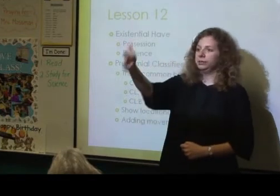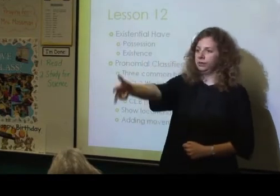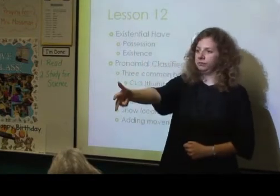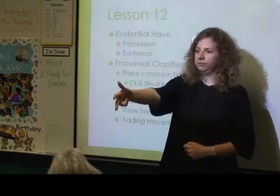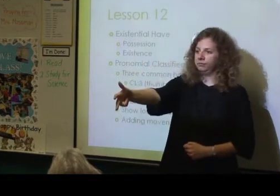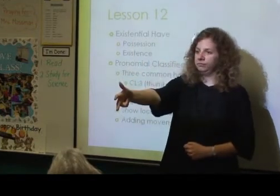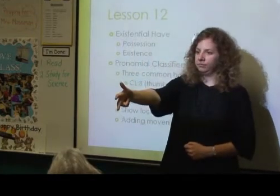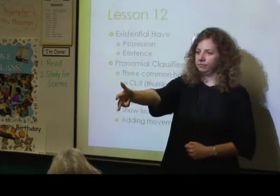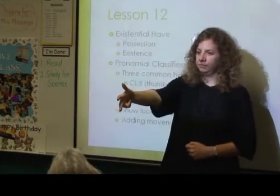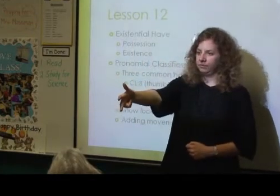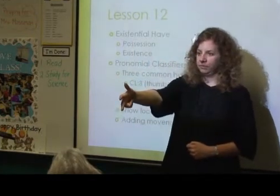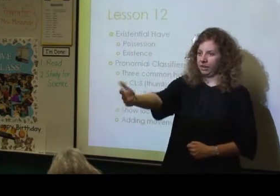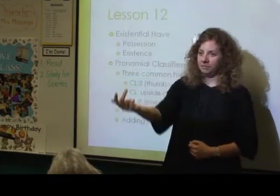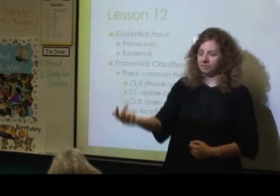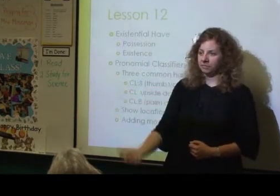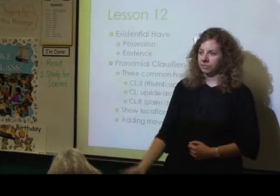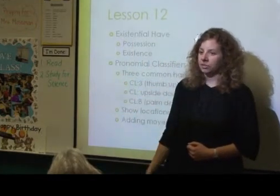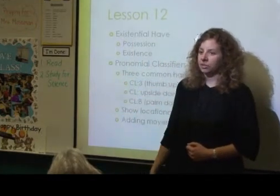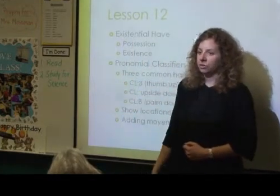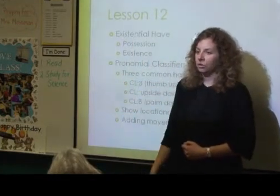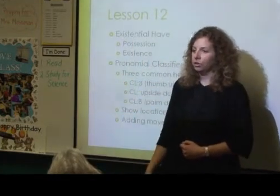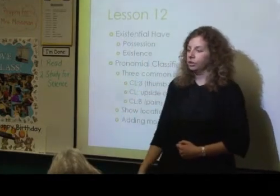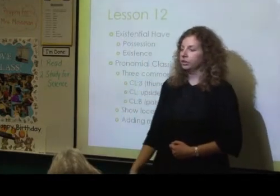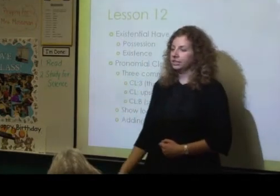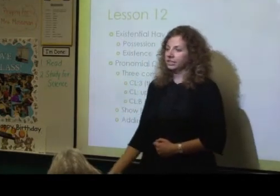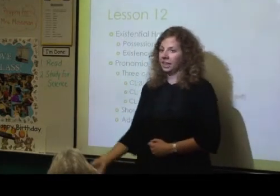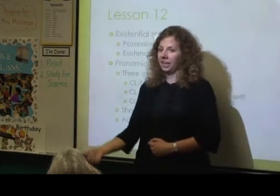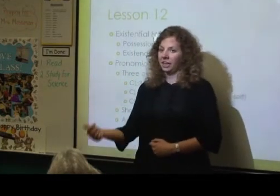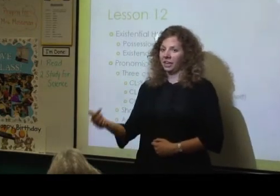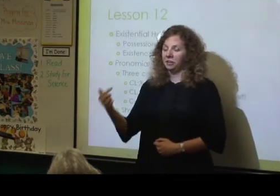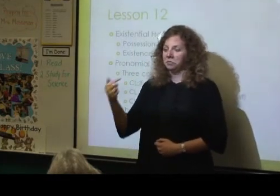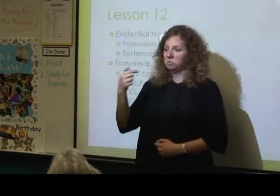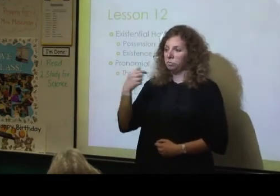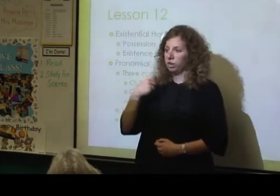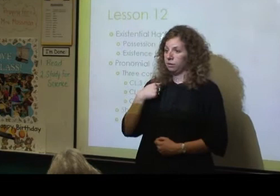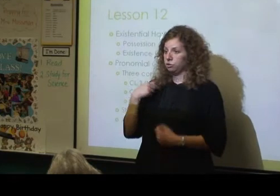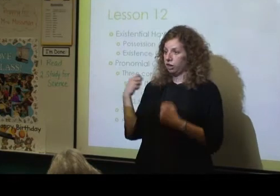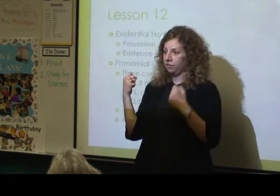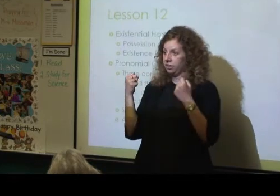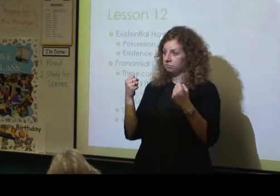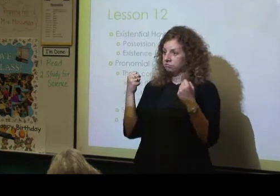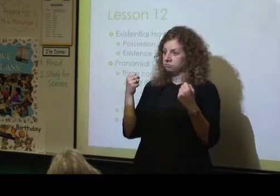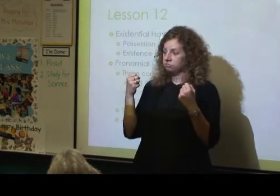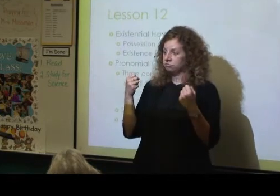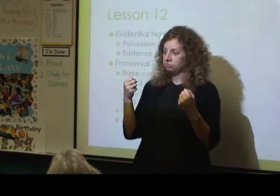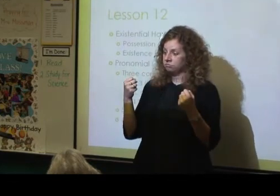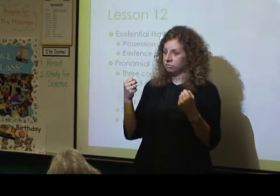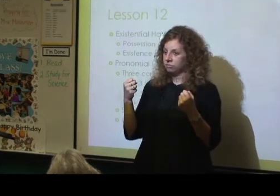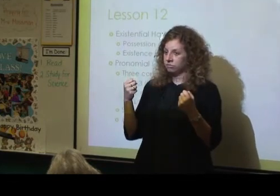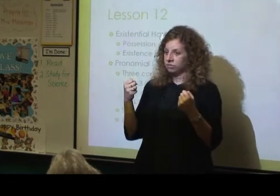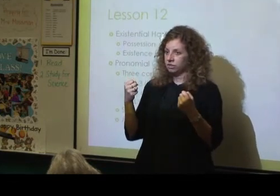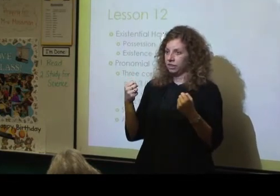me. Okay, or you could say when I was driving.